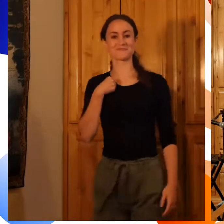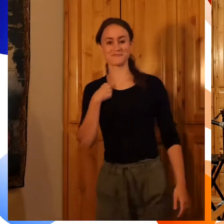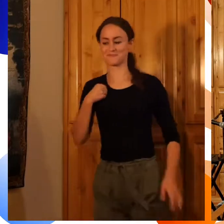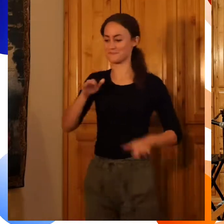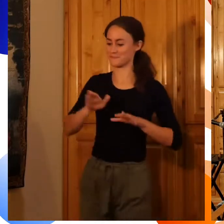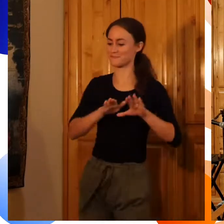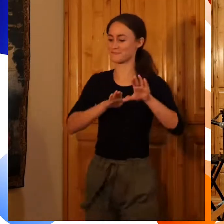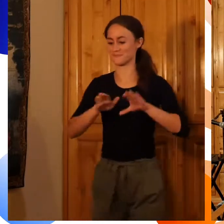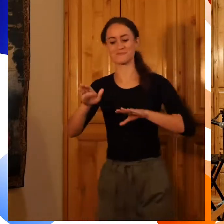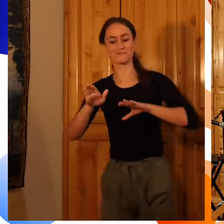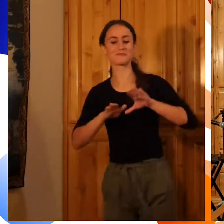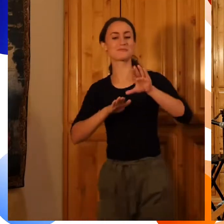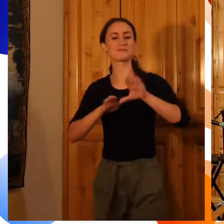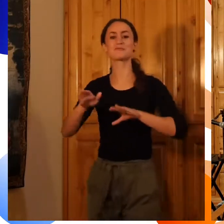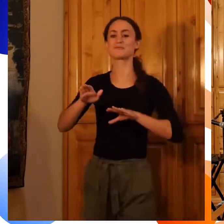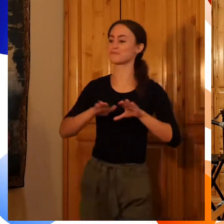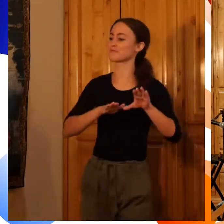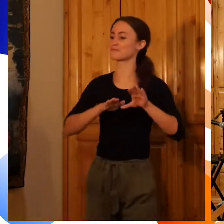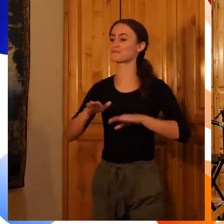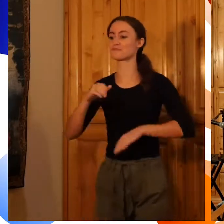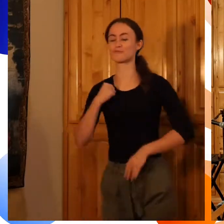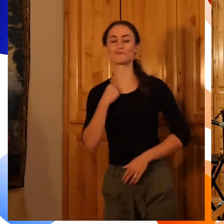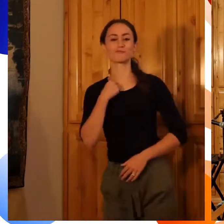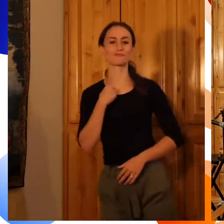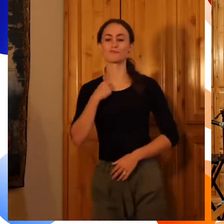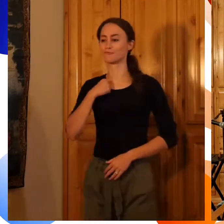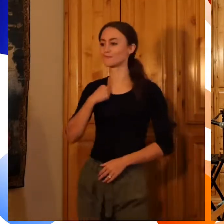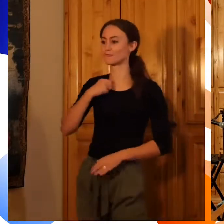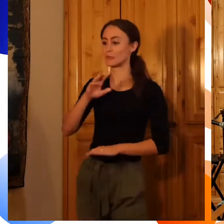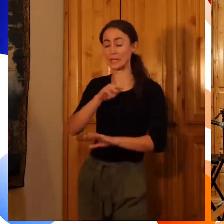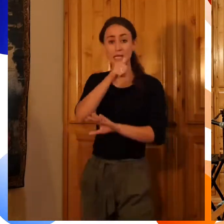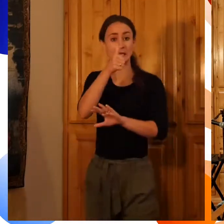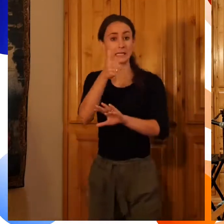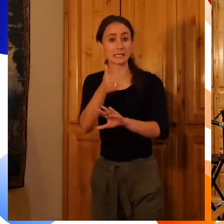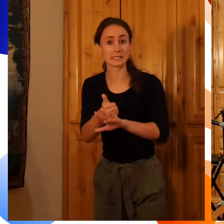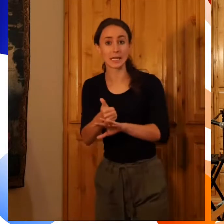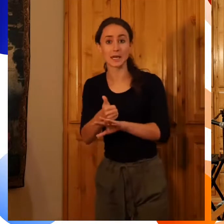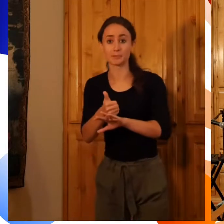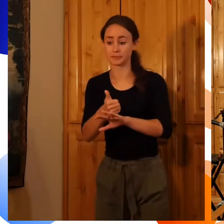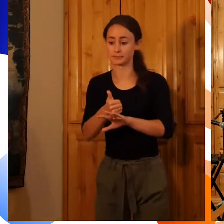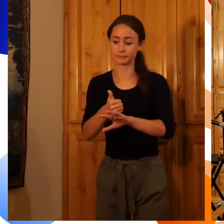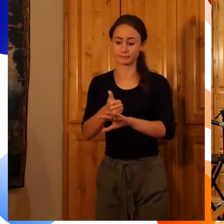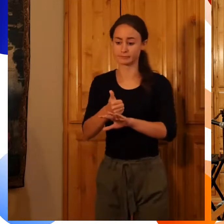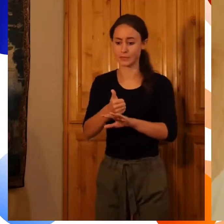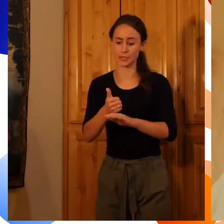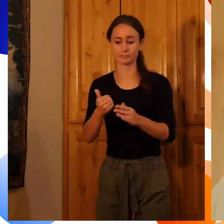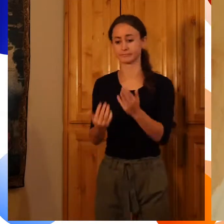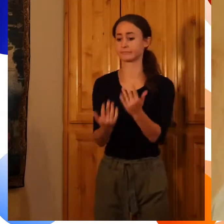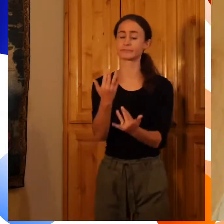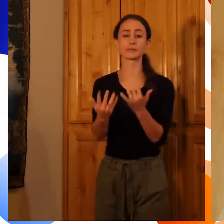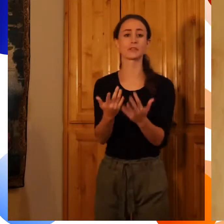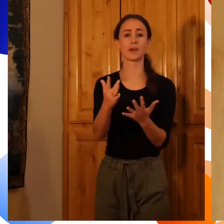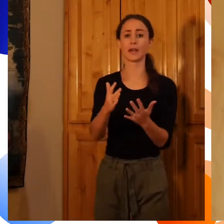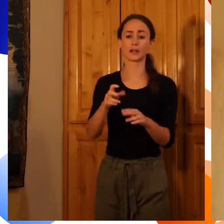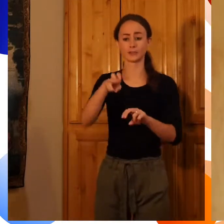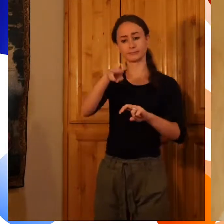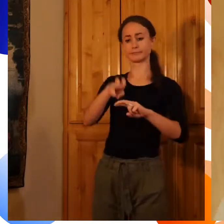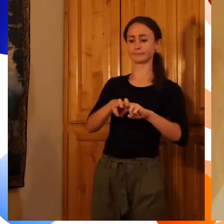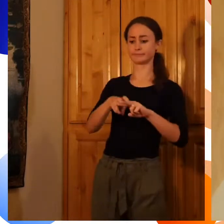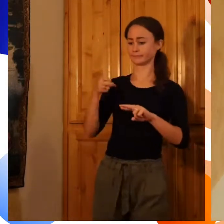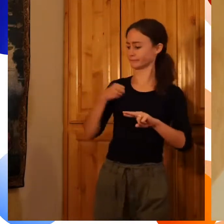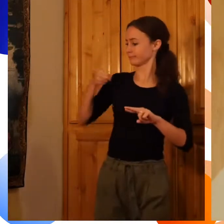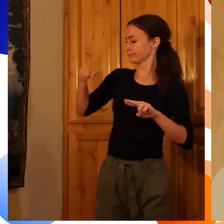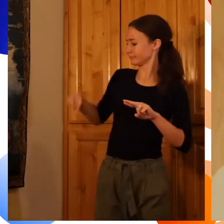And when he got there, he set up his camp and lit his supper fire. And he had a sumptuous dinner